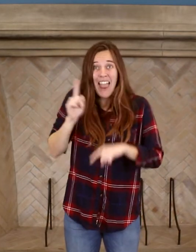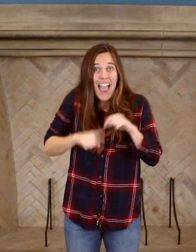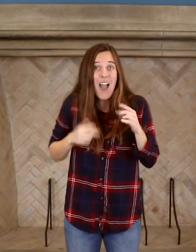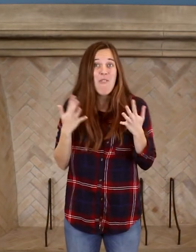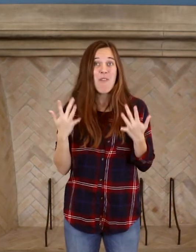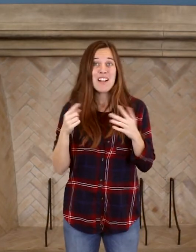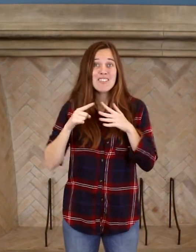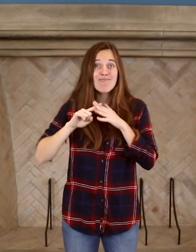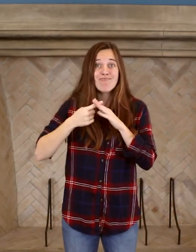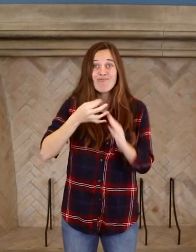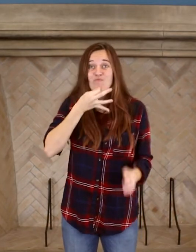dream.